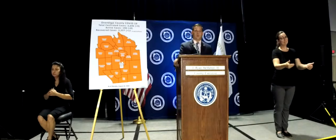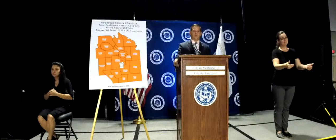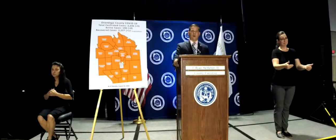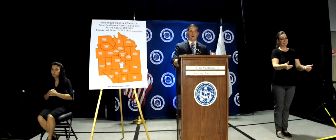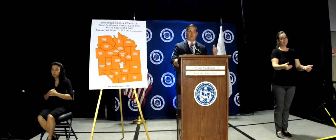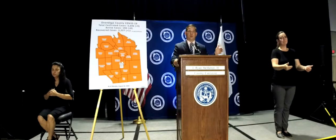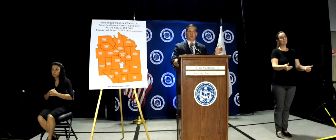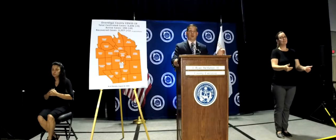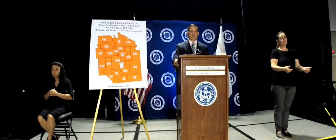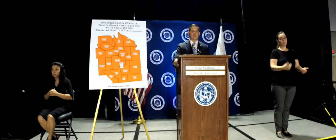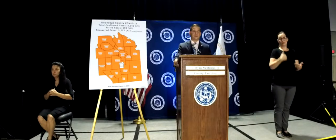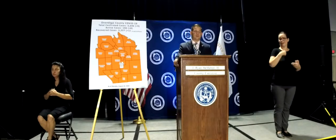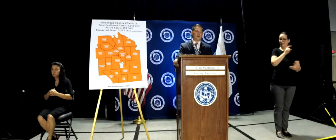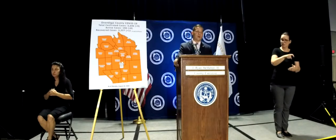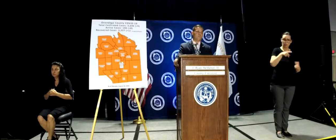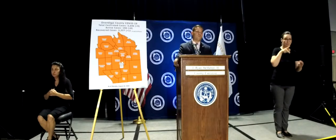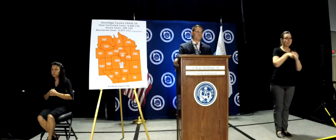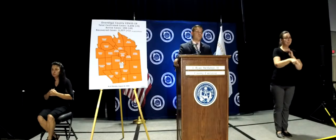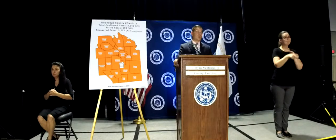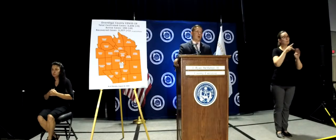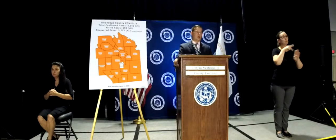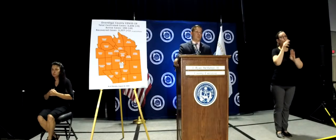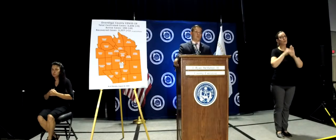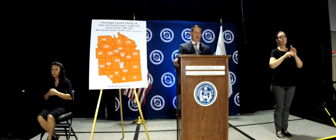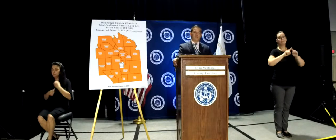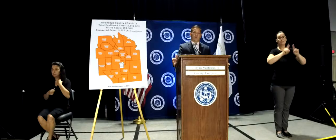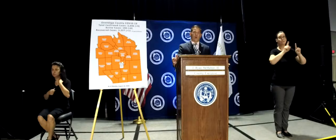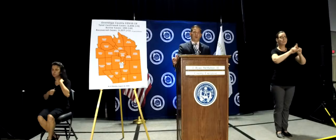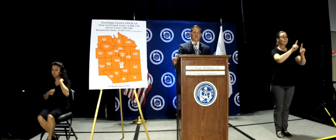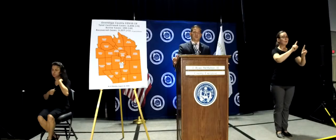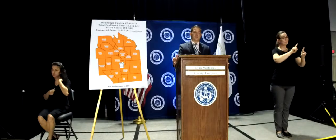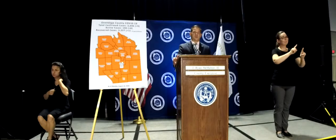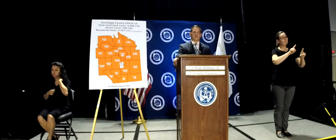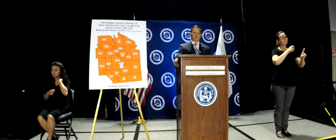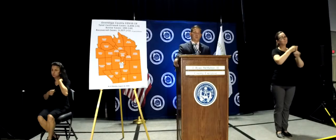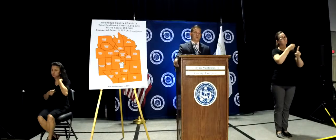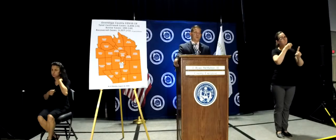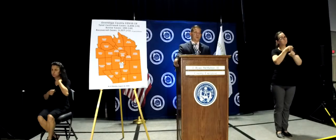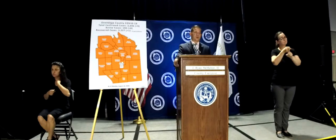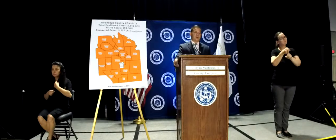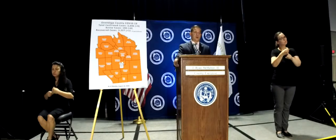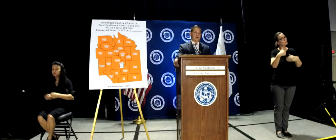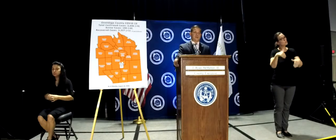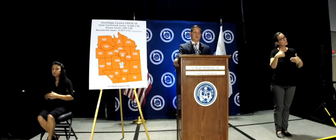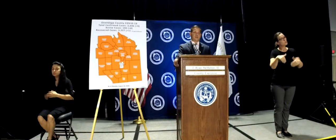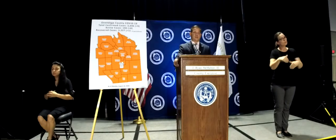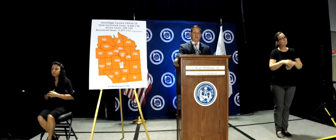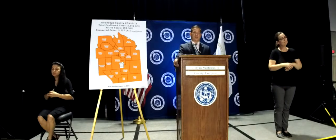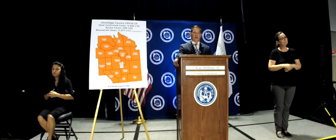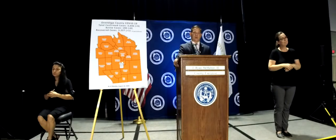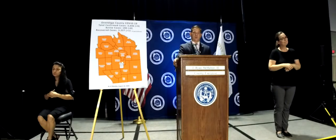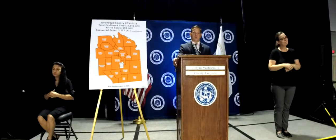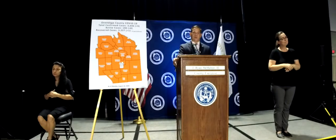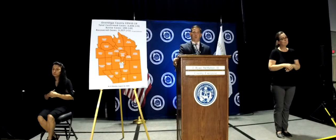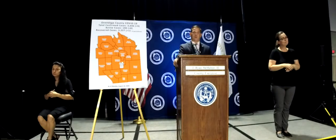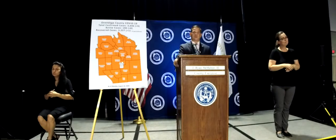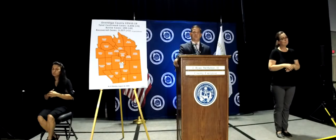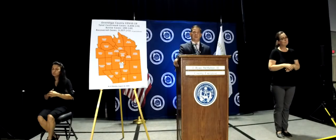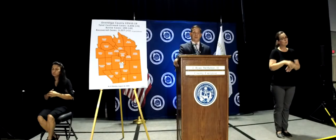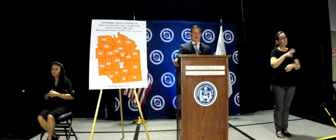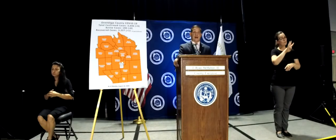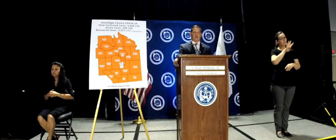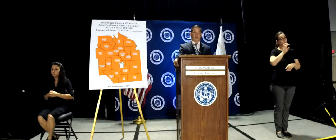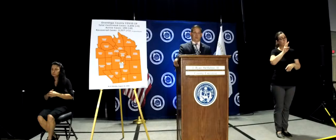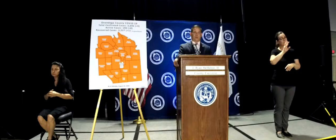interested in, that we fought in our budget process to get funded. We've held 460 positions, which is essentially in a year, that's worth like